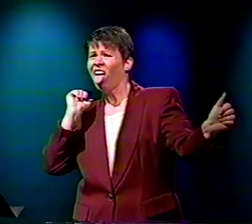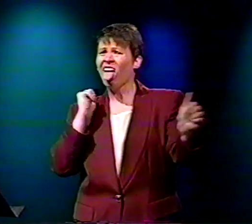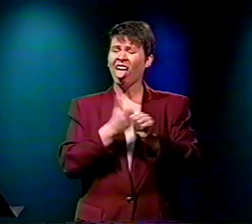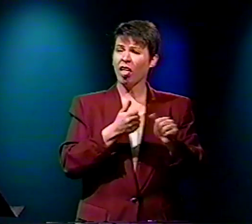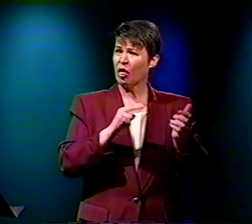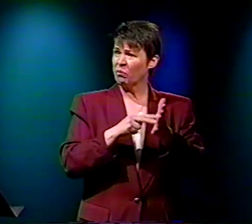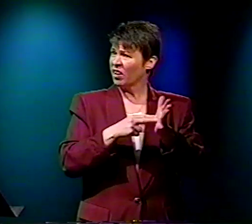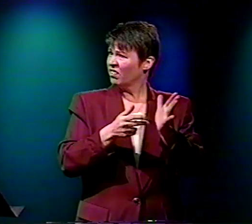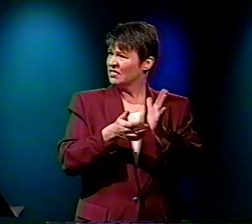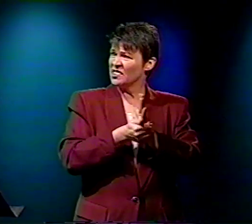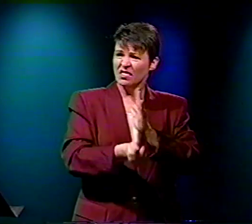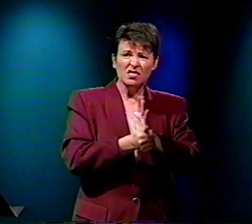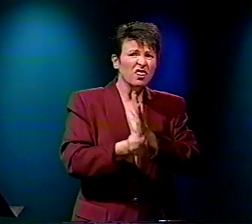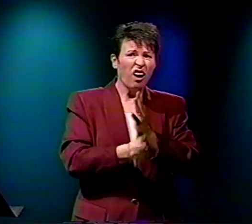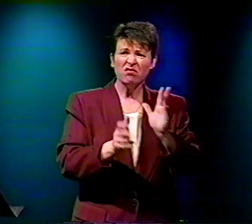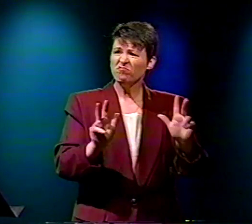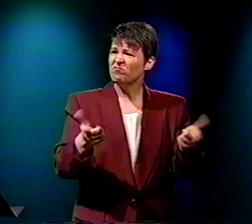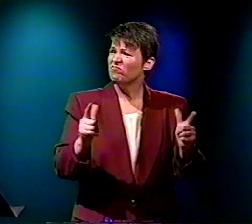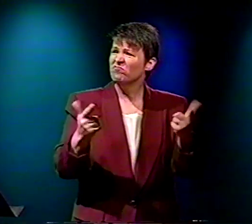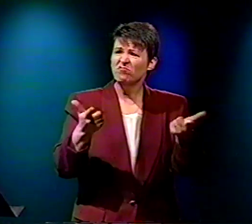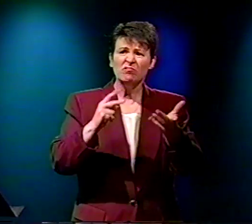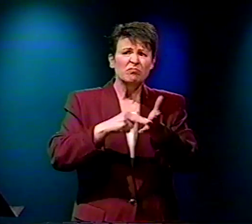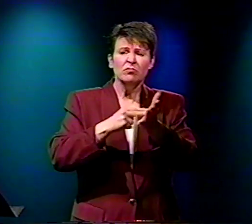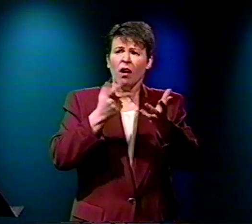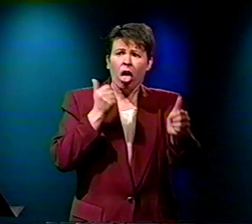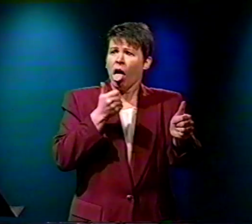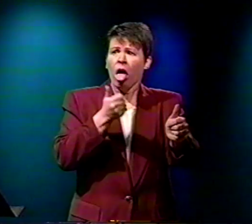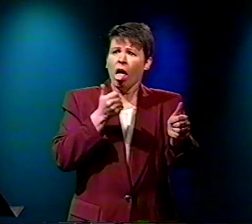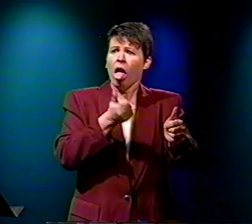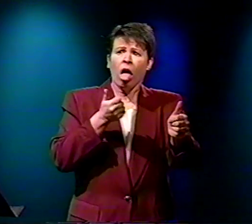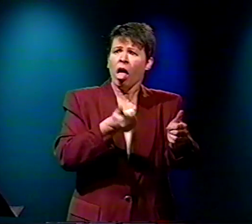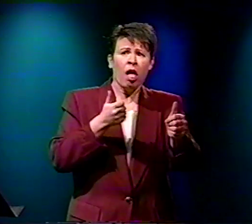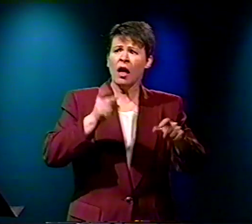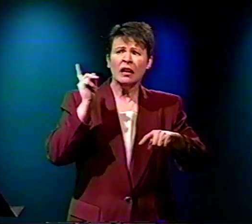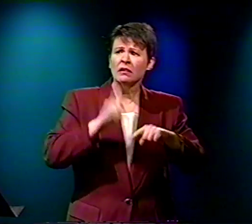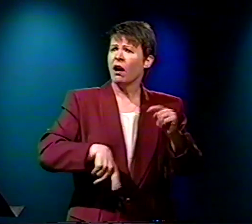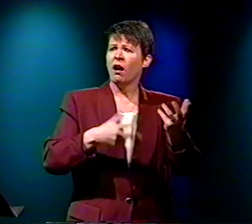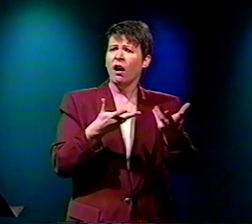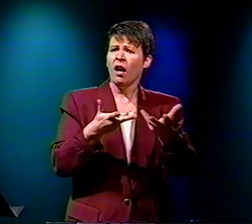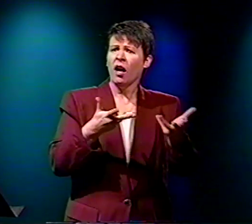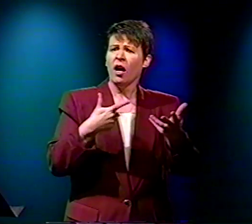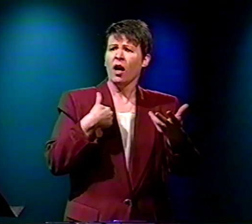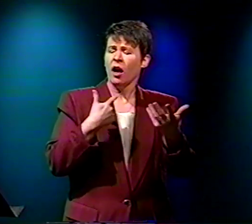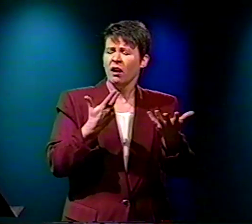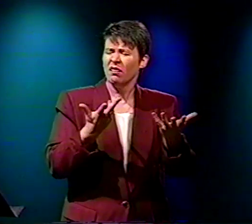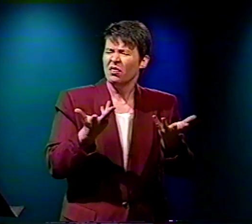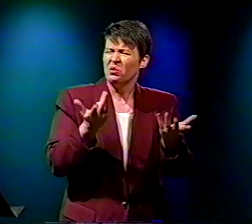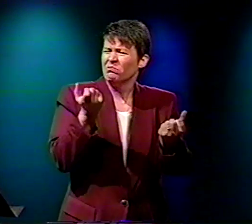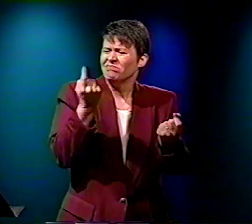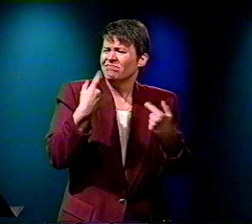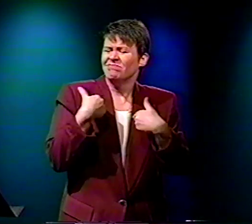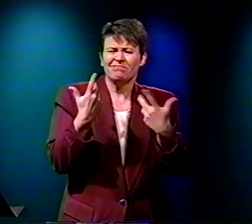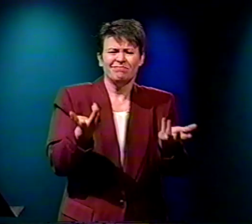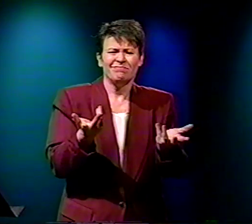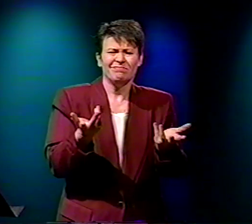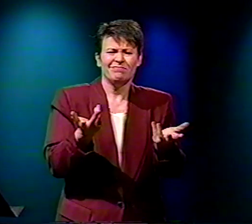behind, you're going to fall way behind. Does that mean that you're not skilled, that you're not going to be able to keep up, that you're going to struggle to be able to follow what the person is